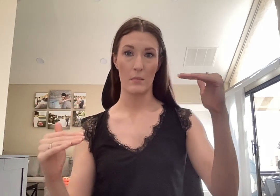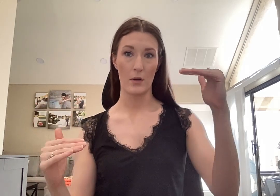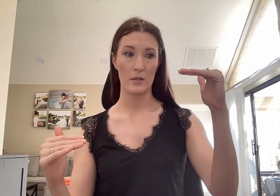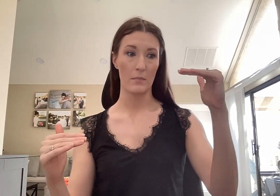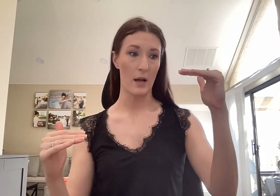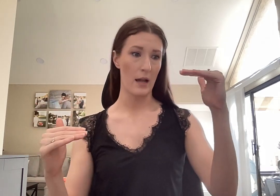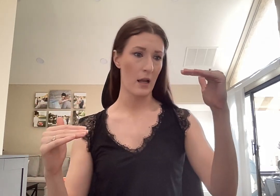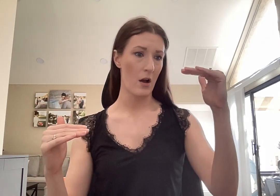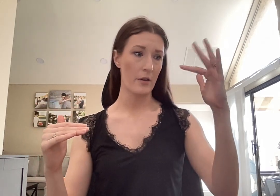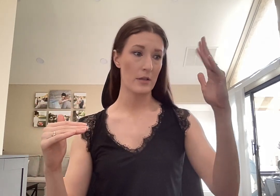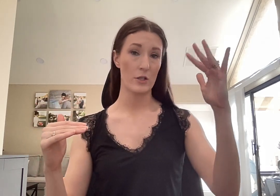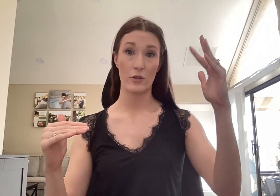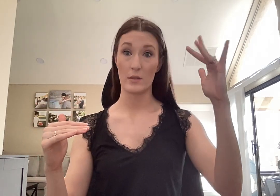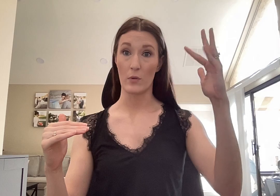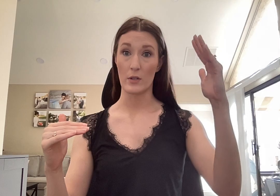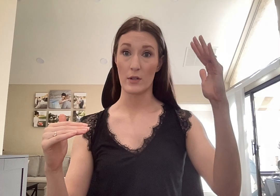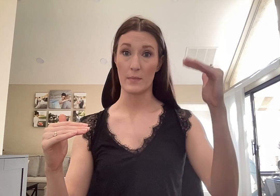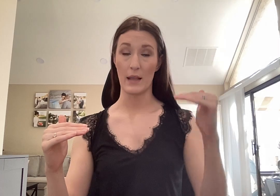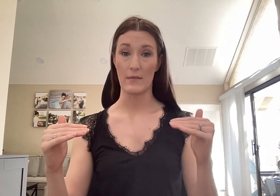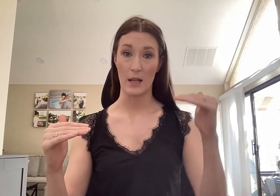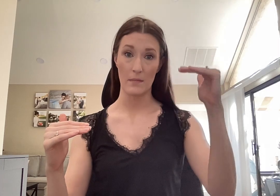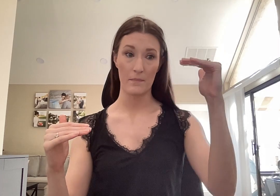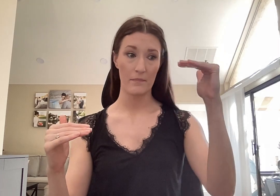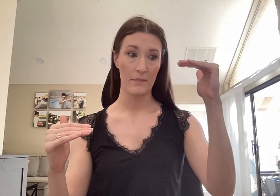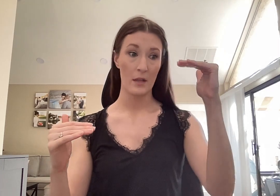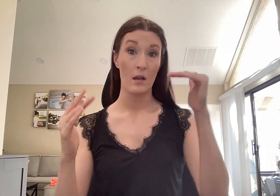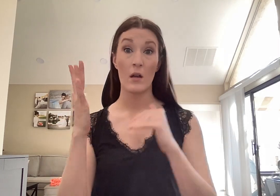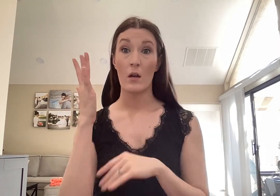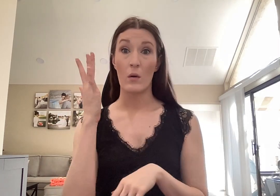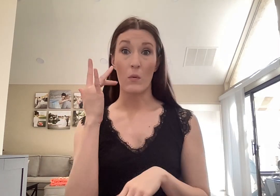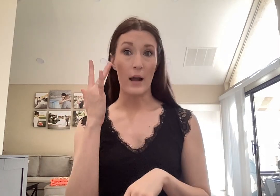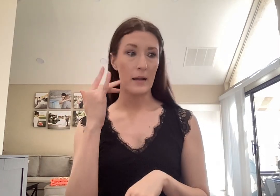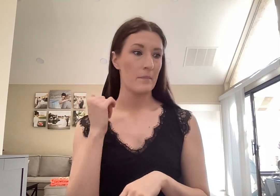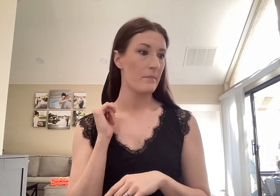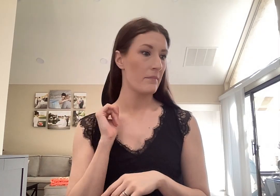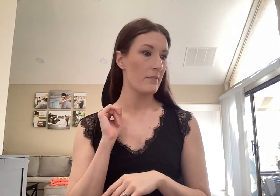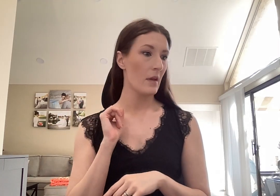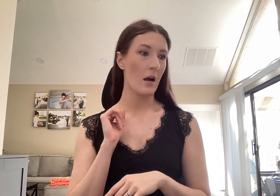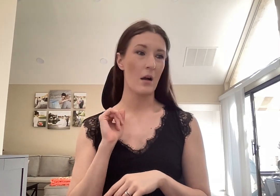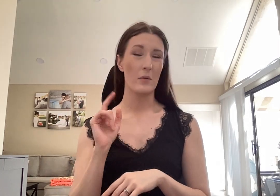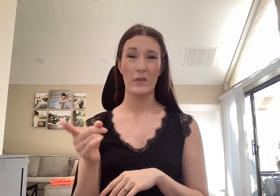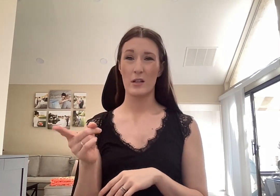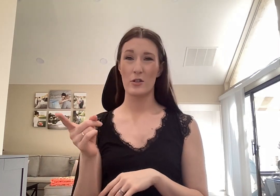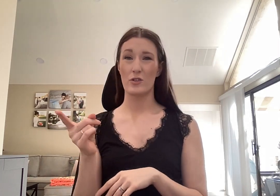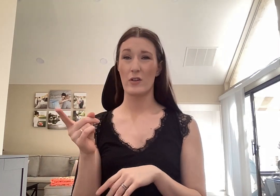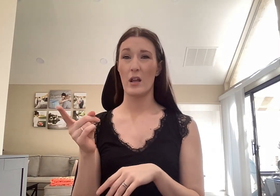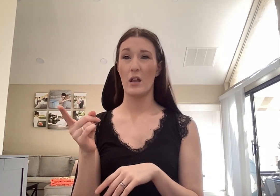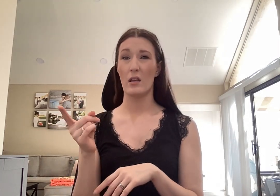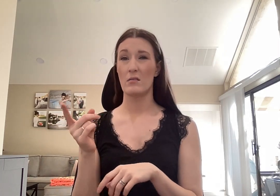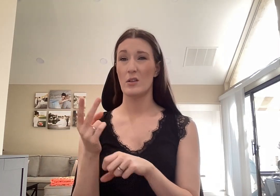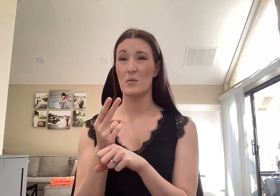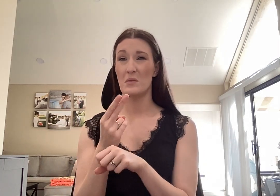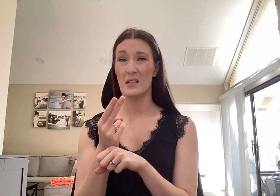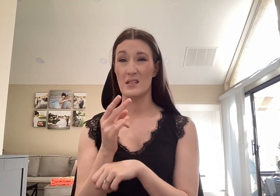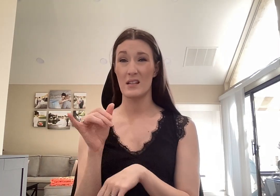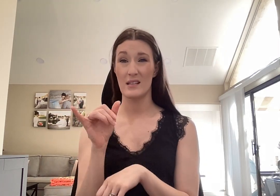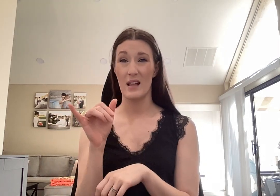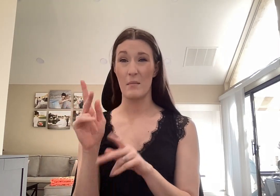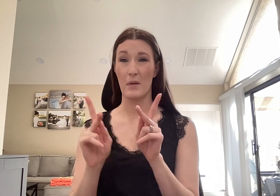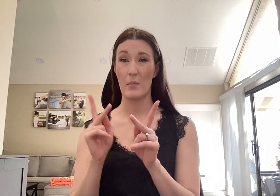Numbers. My auto industry is more, so it's my left hand. Why? Movie industry uses the same people